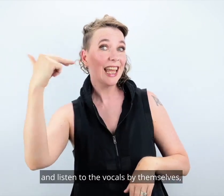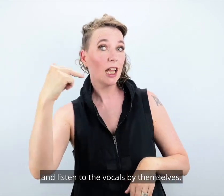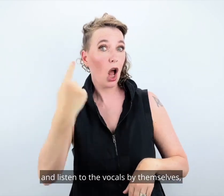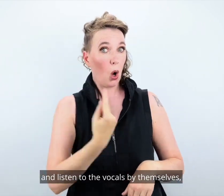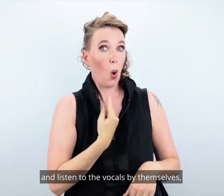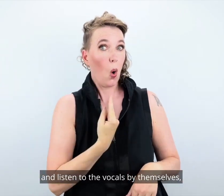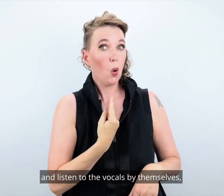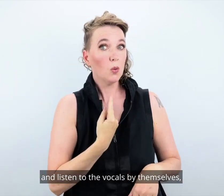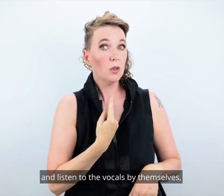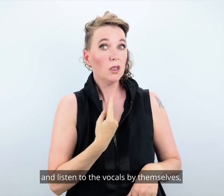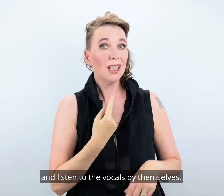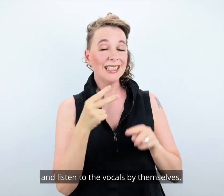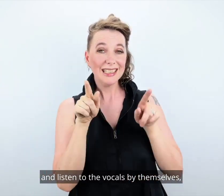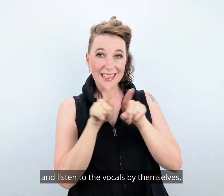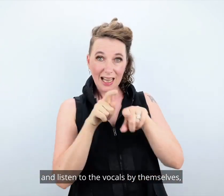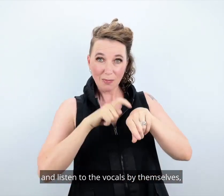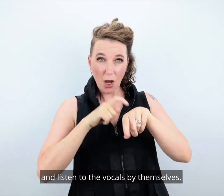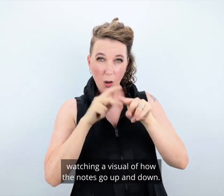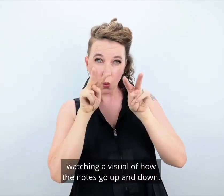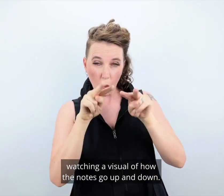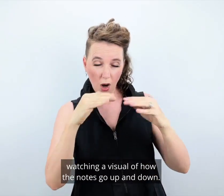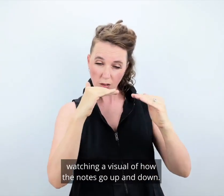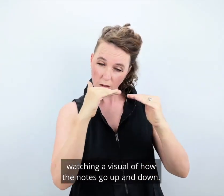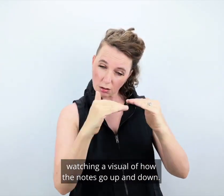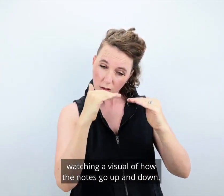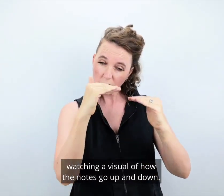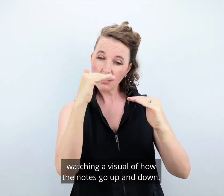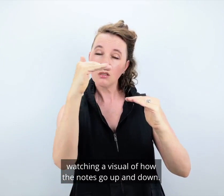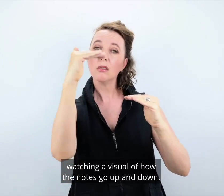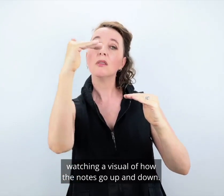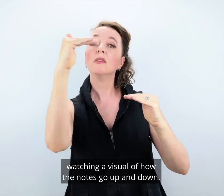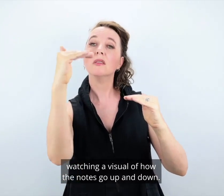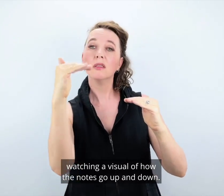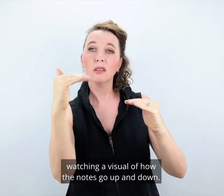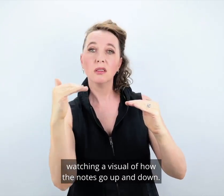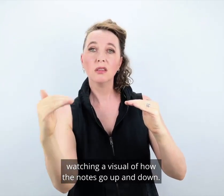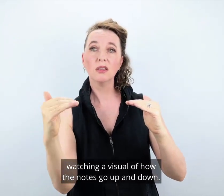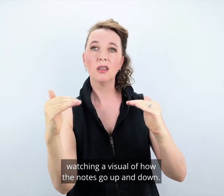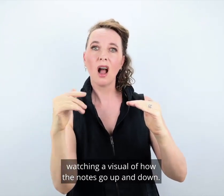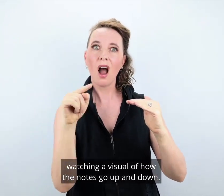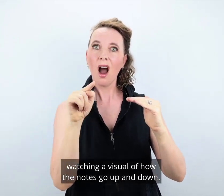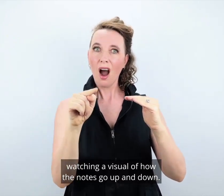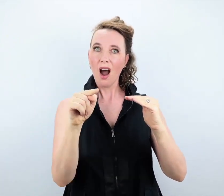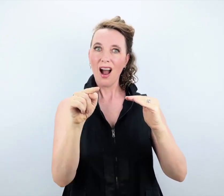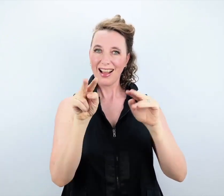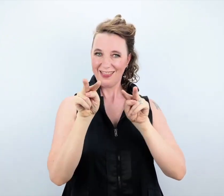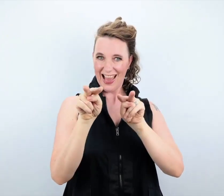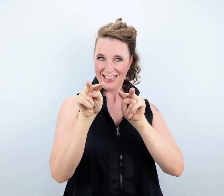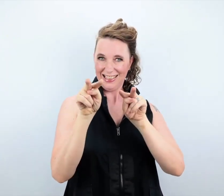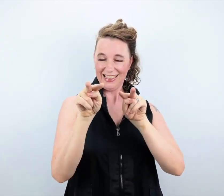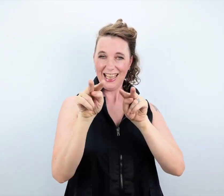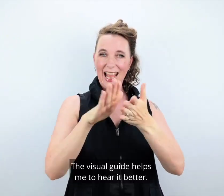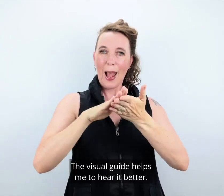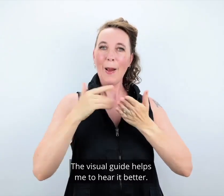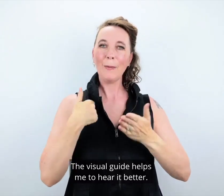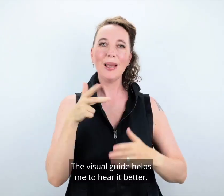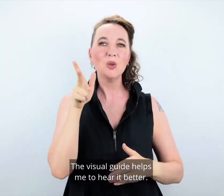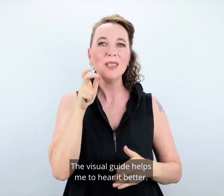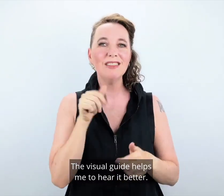by themselves, watching a visual of how the notes go up and down. The visual guide